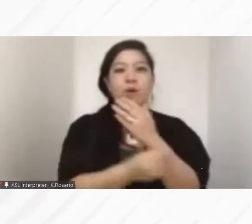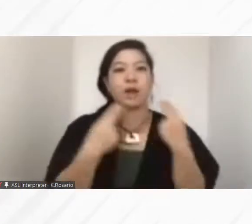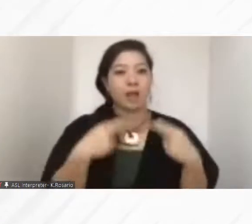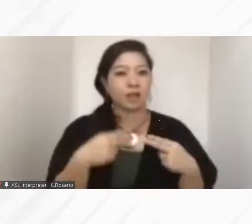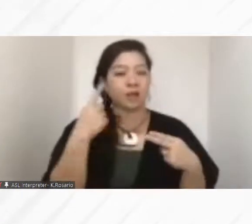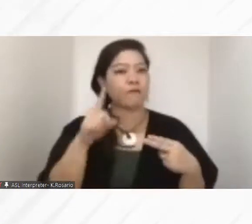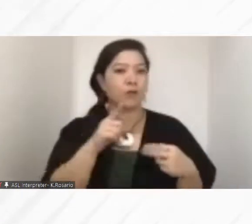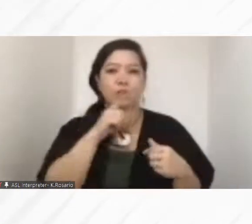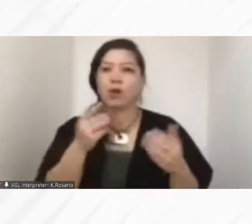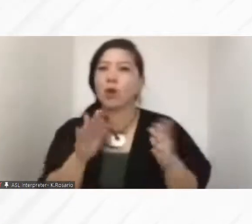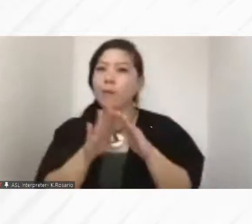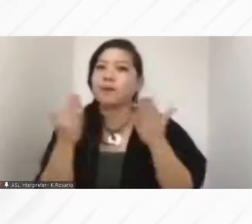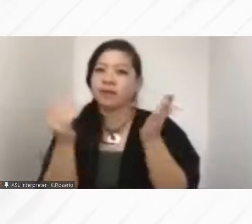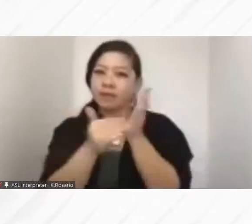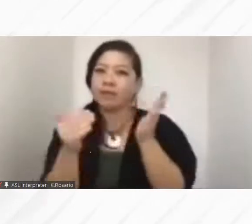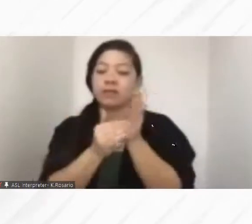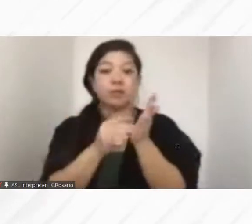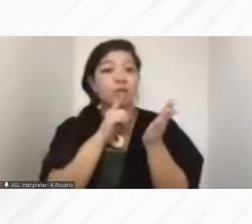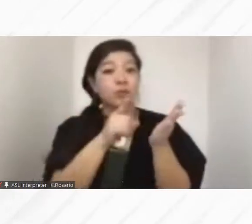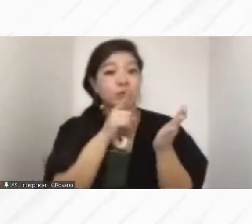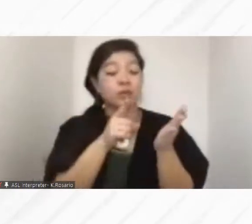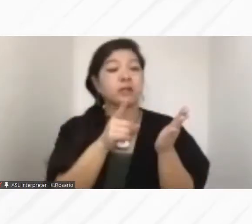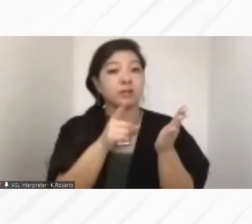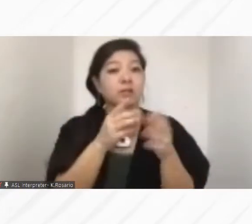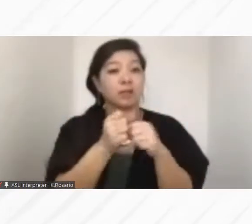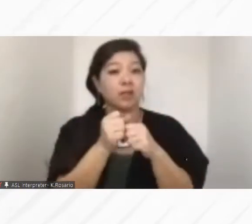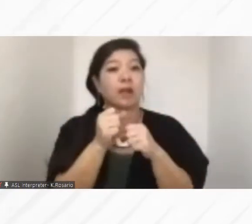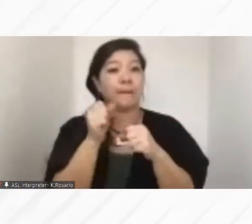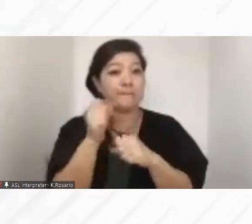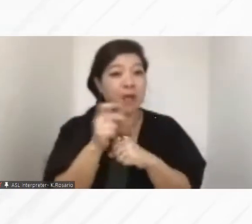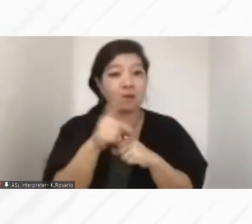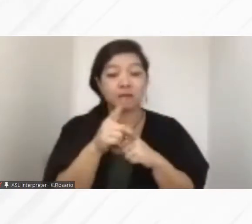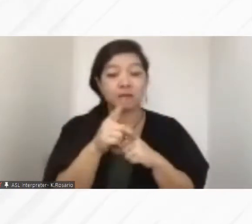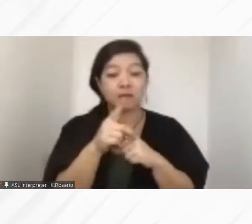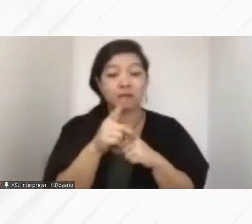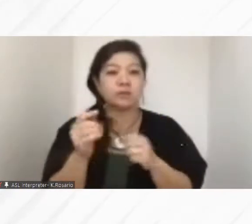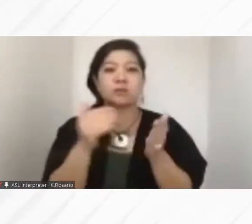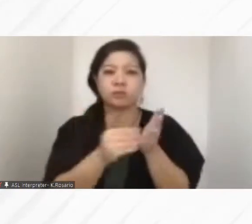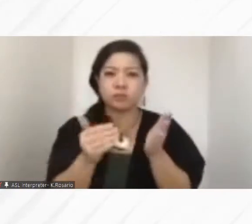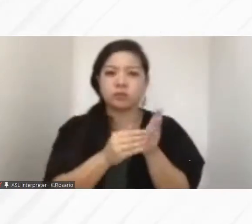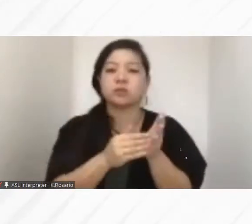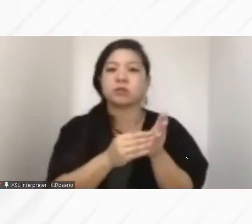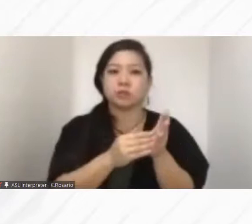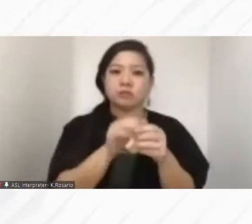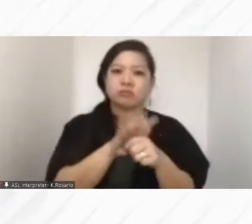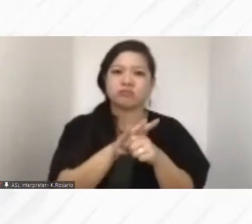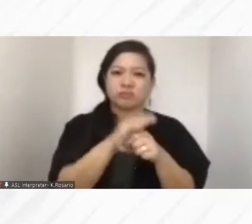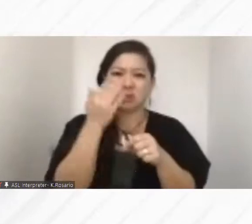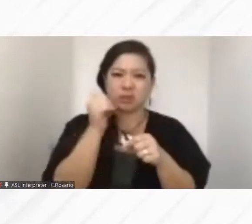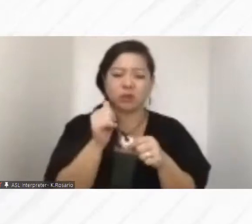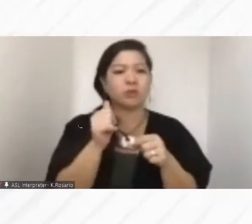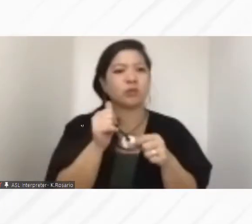reopening. The fact is, the way that we get to reopening, as your governor has said time and again, is to suppress this